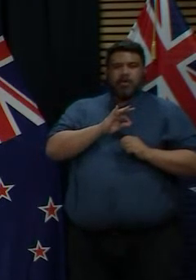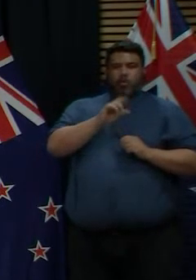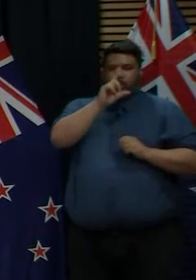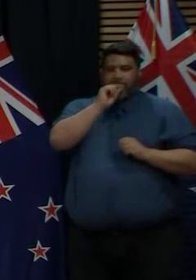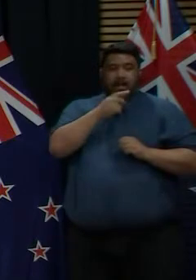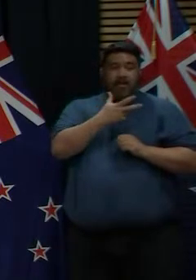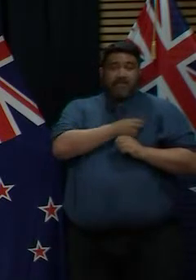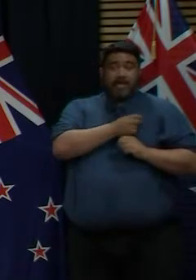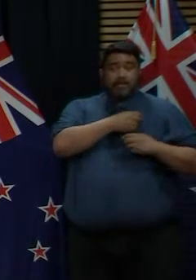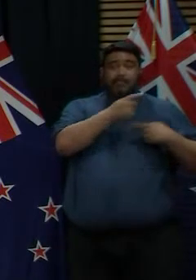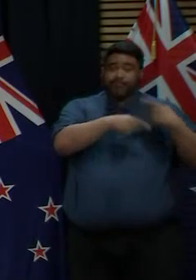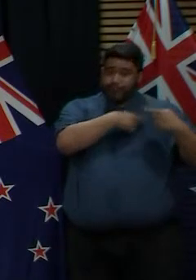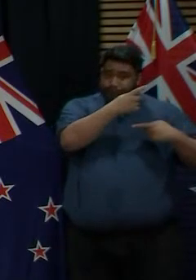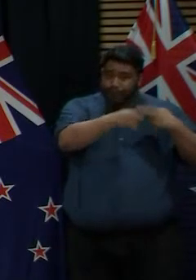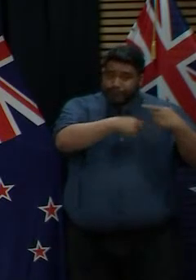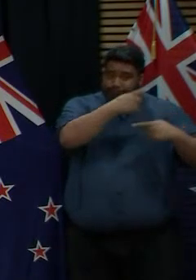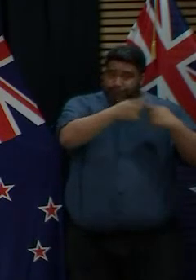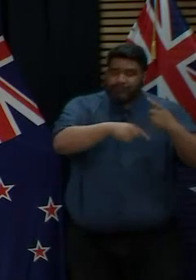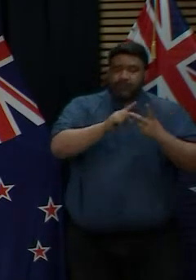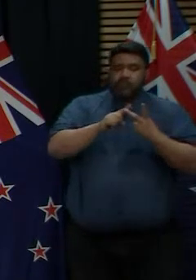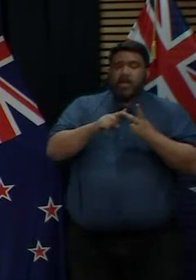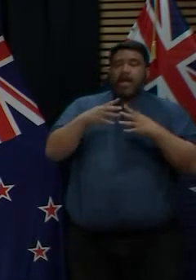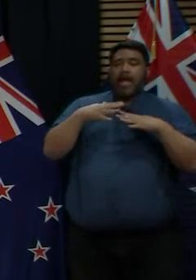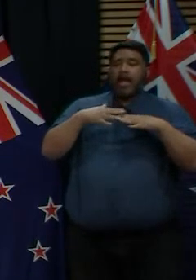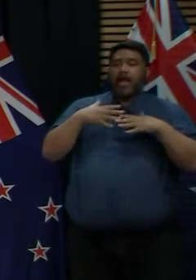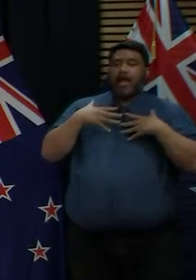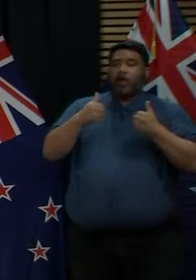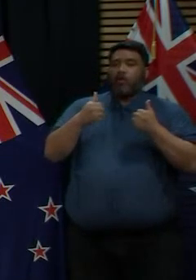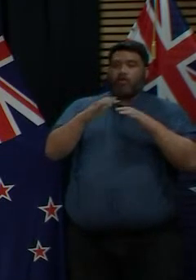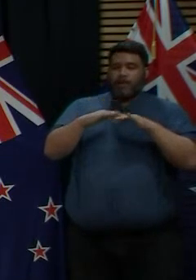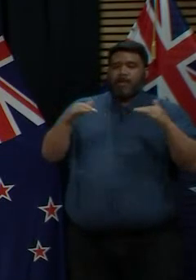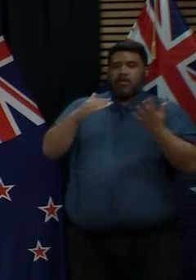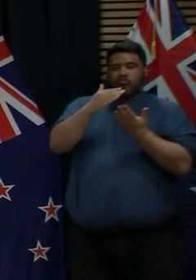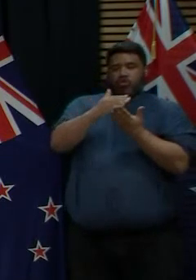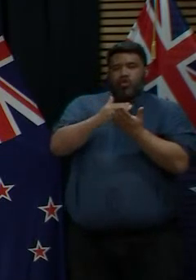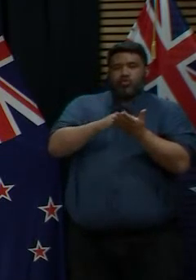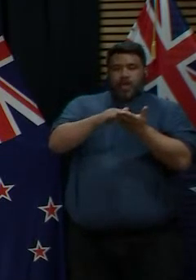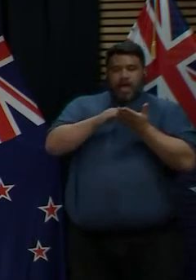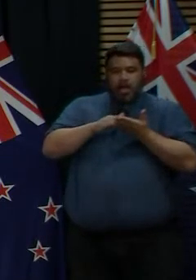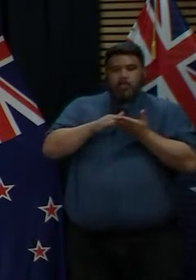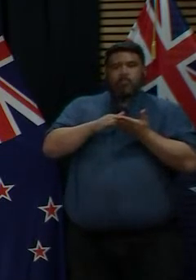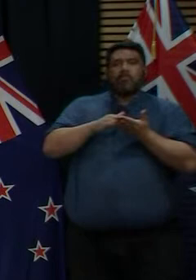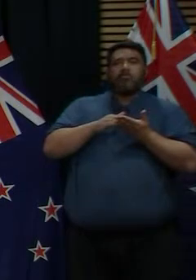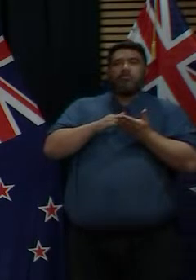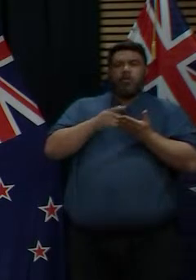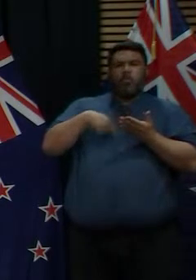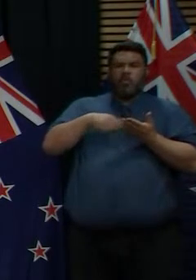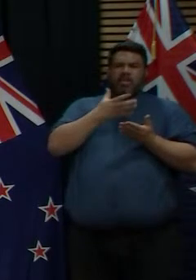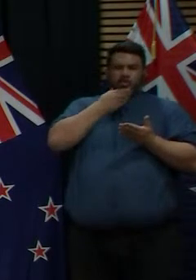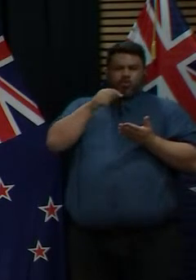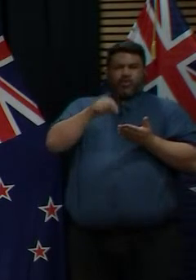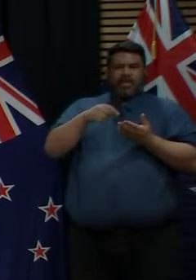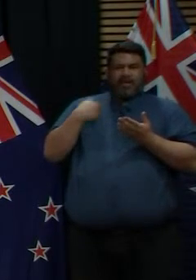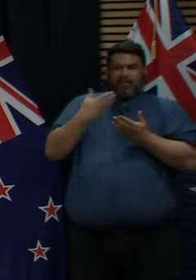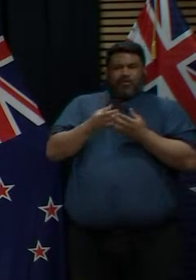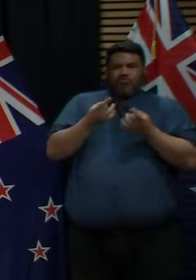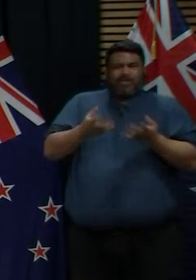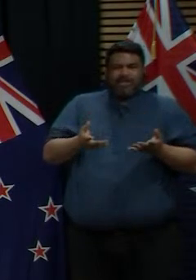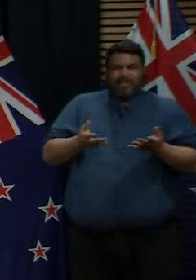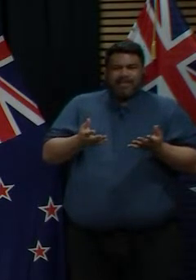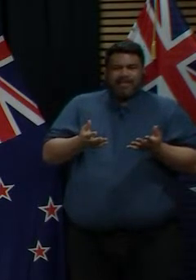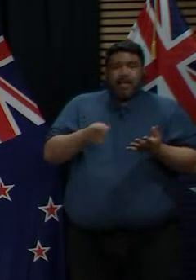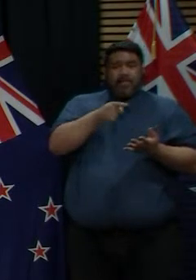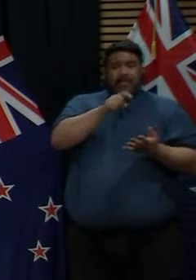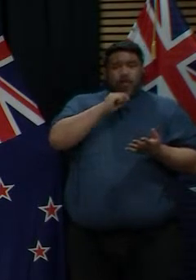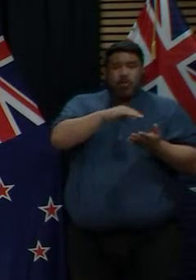coupled with public health measures that we're quite used to, that can play a role, that mean we do prevent those rates